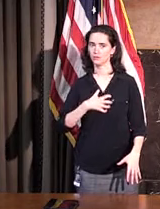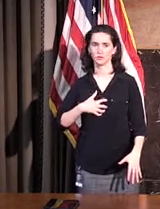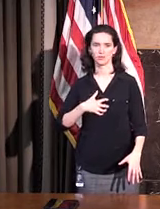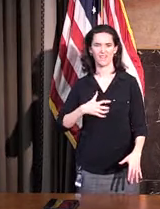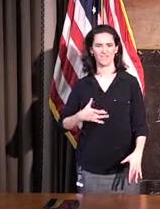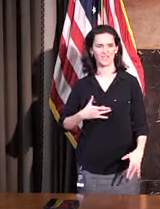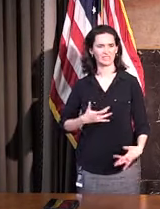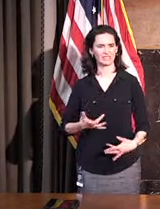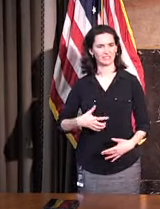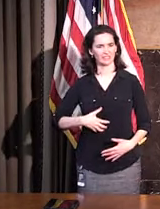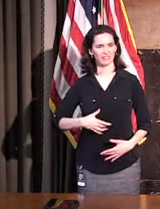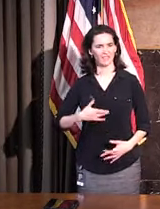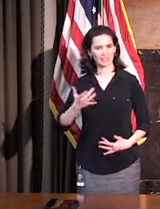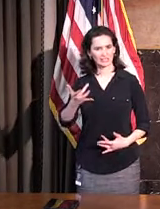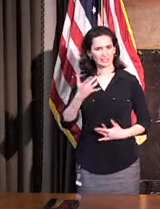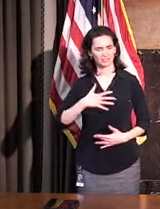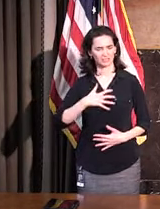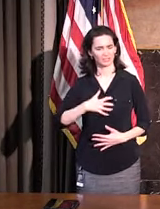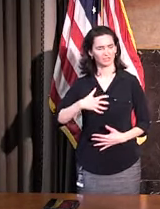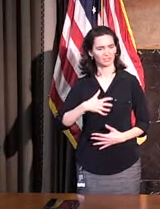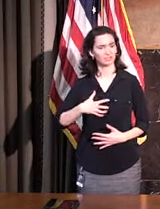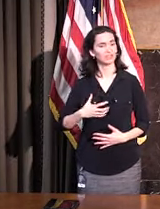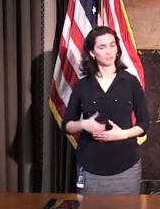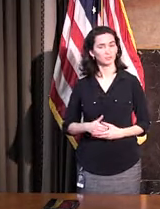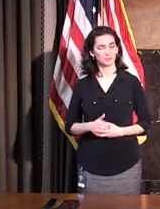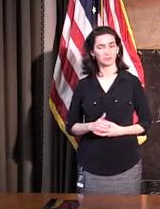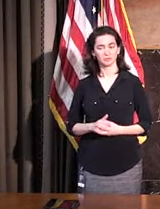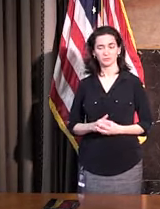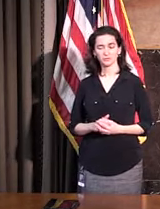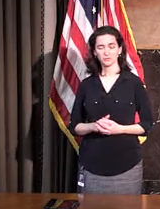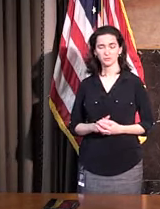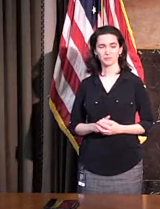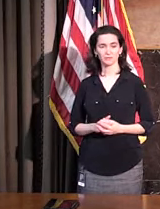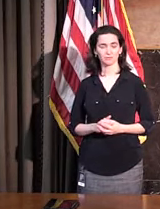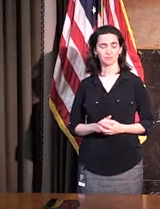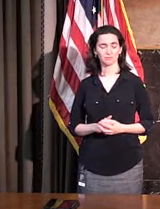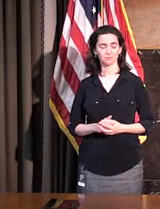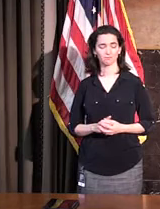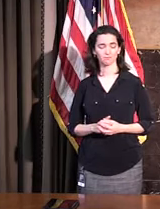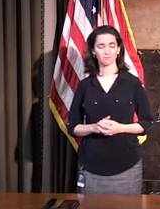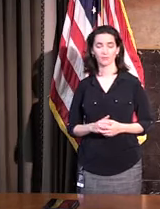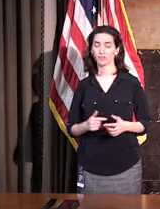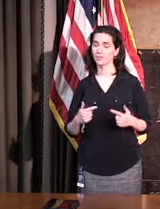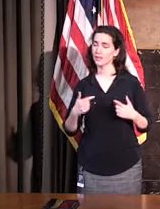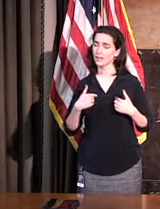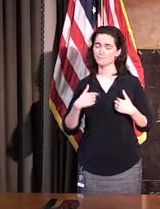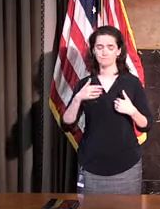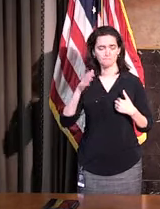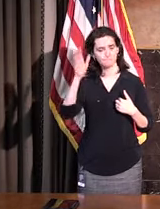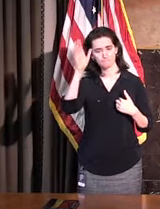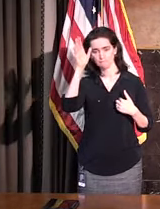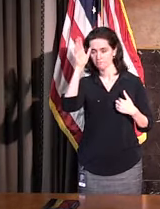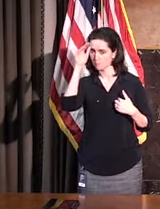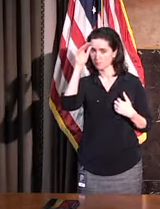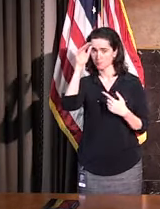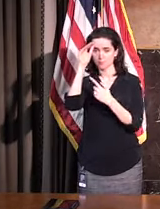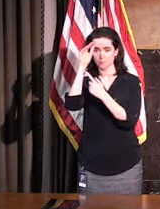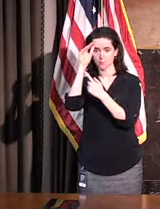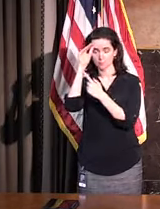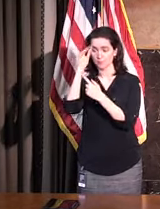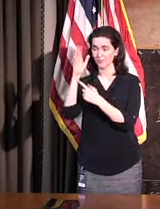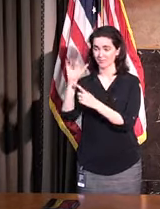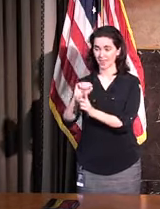me sick at the stomach, to be honest with you. And I am determined that we're going to